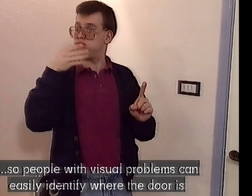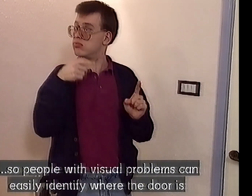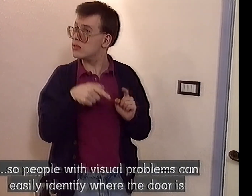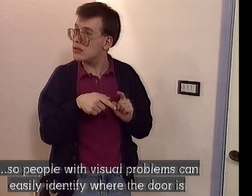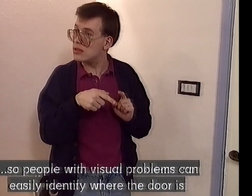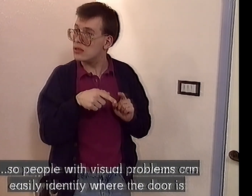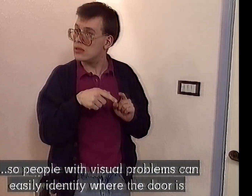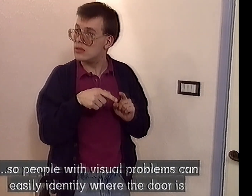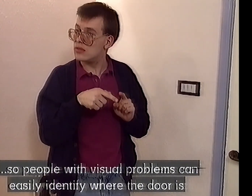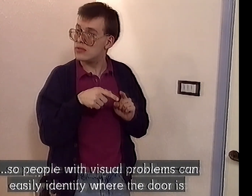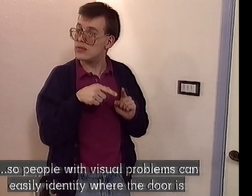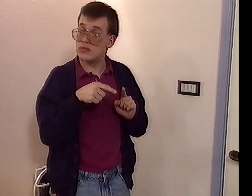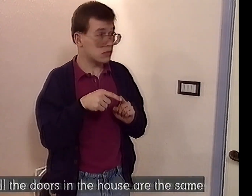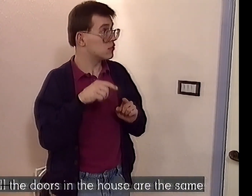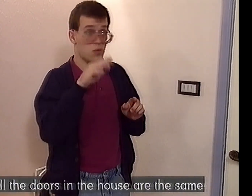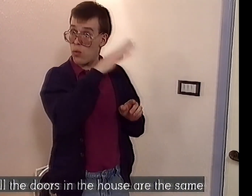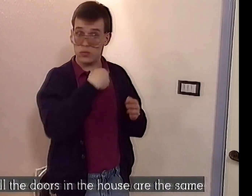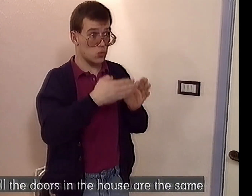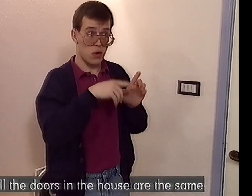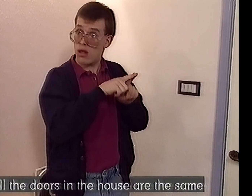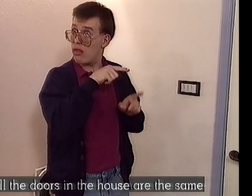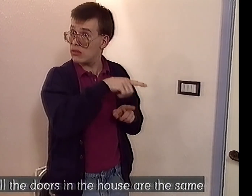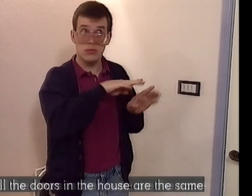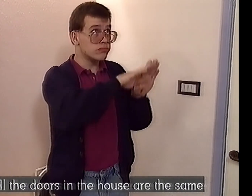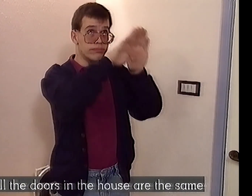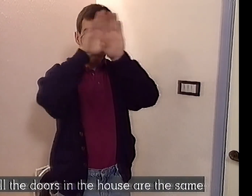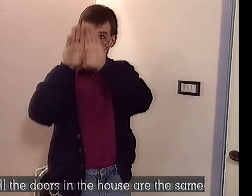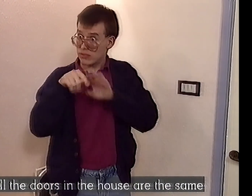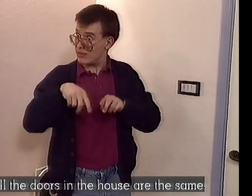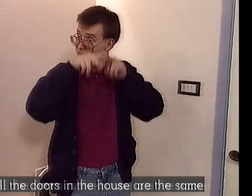is. All the doors in the house are the same.